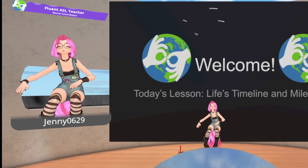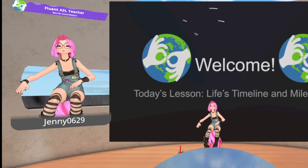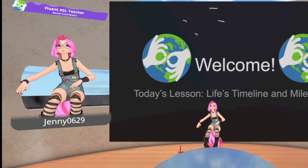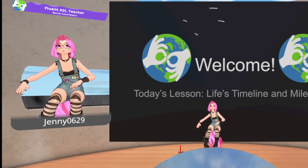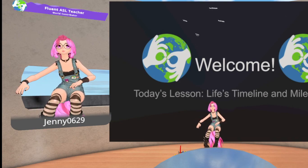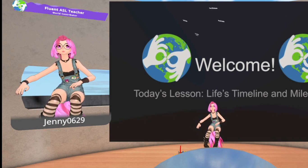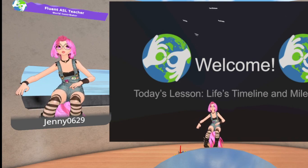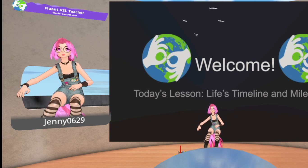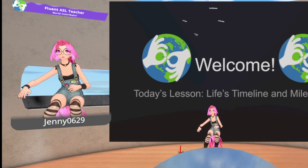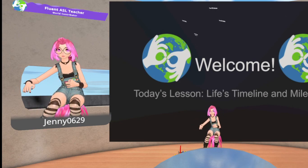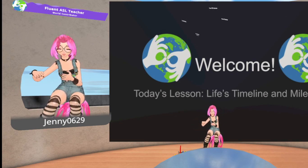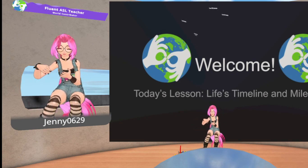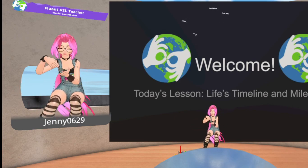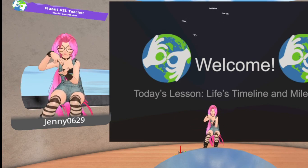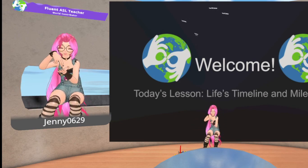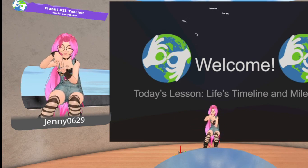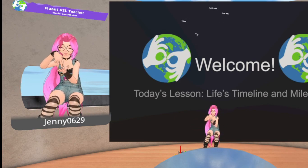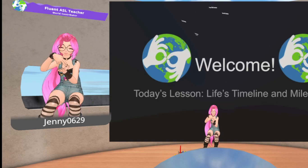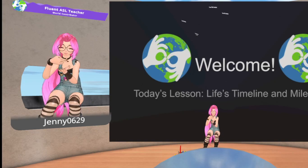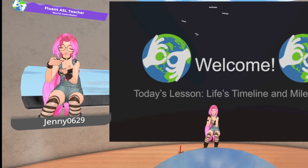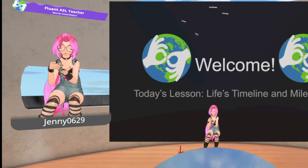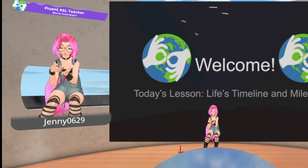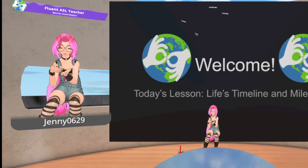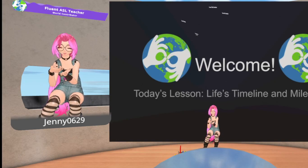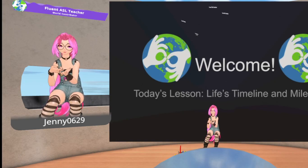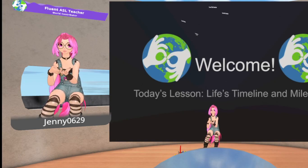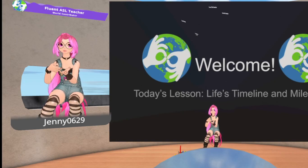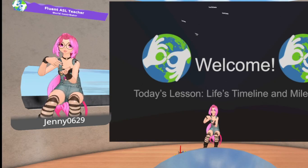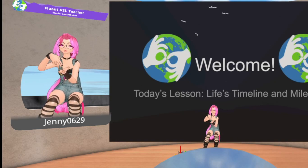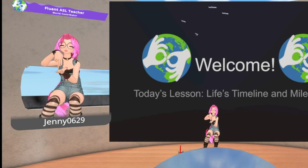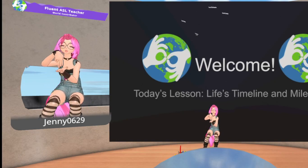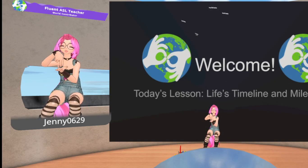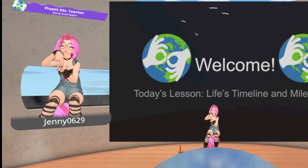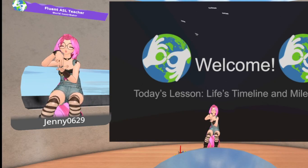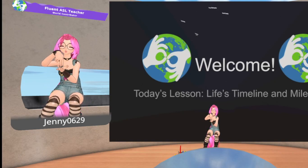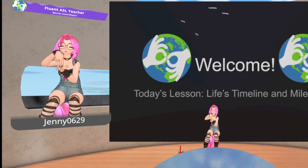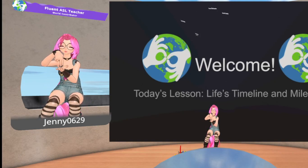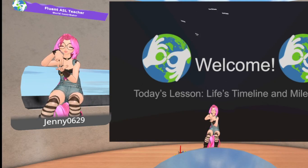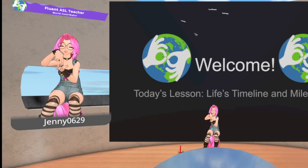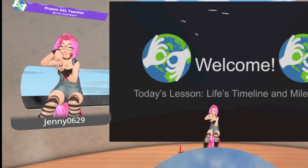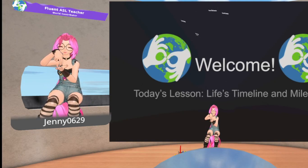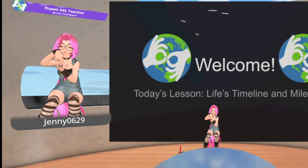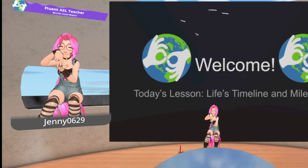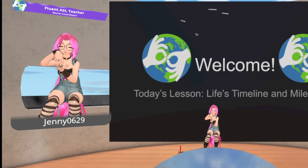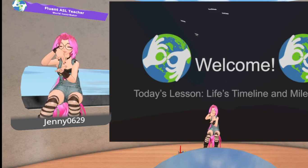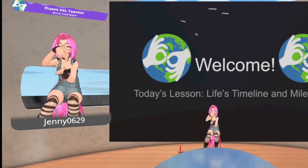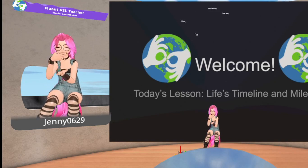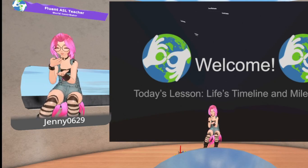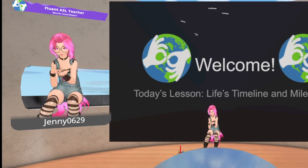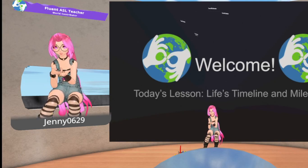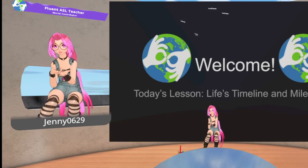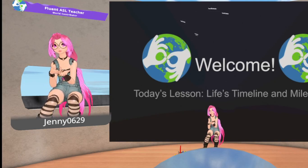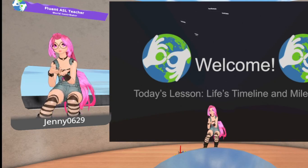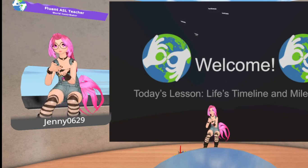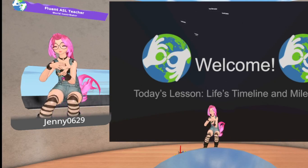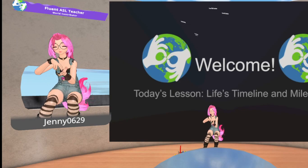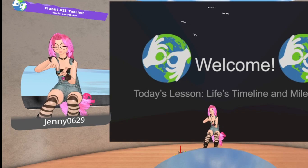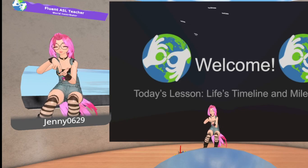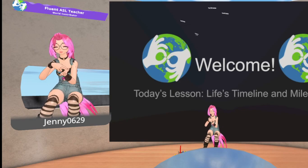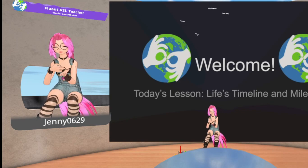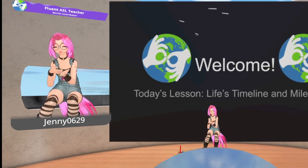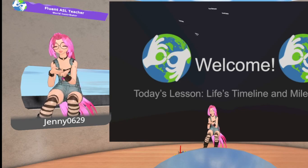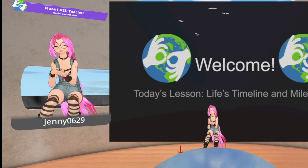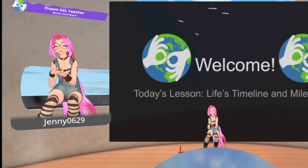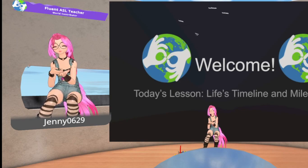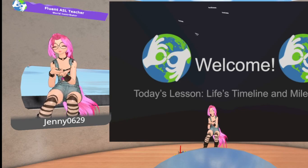Fainting. Faint is actually the same sign as fall. So you're gonna show your 2 legs standing and then they fall.